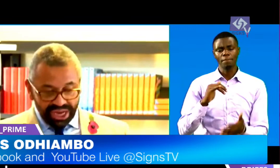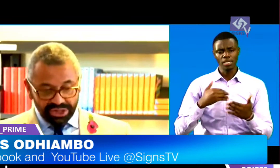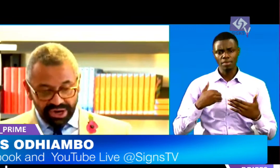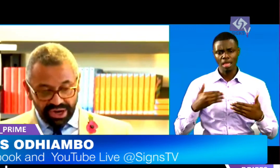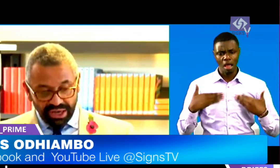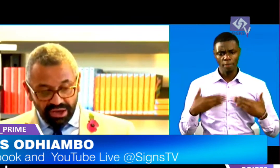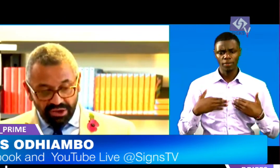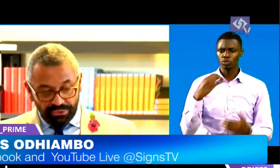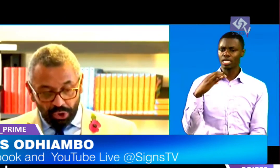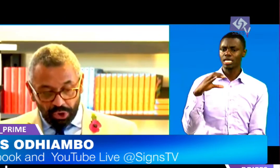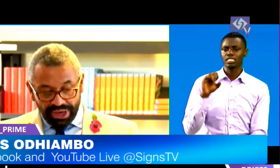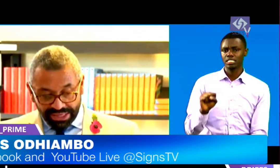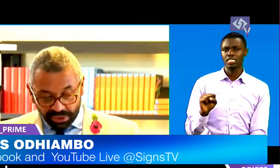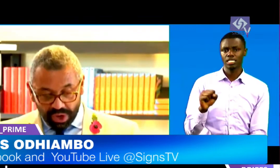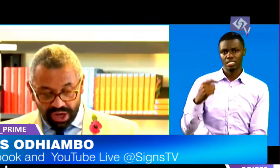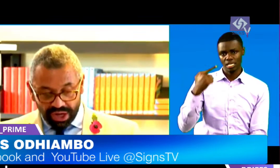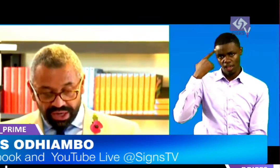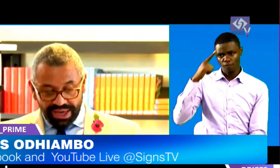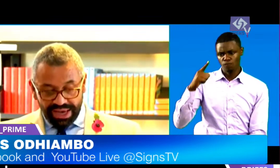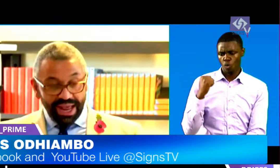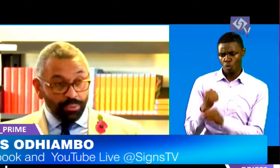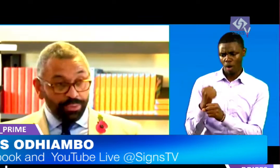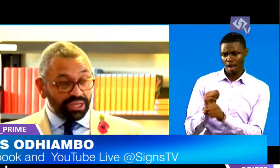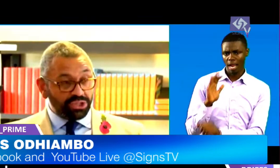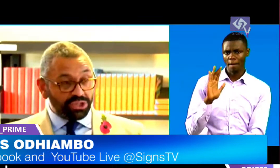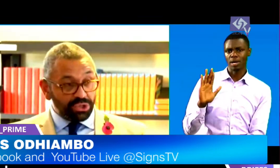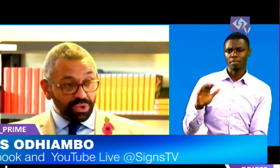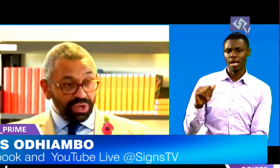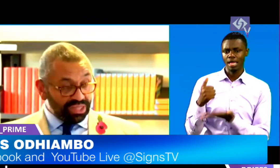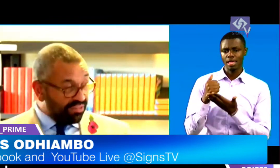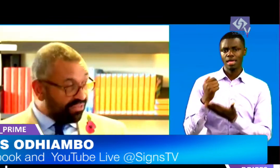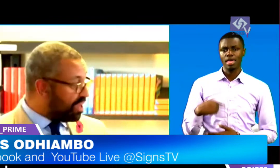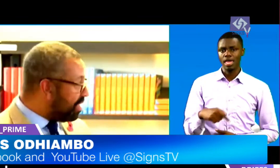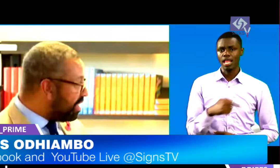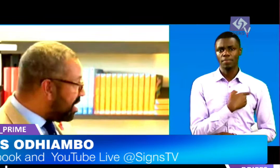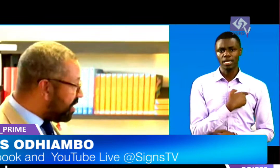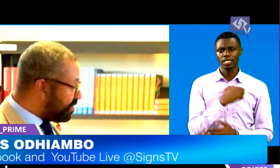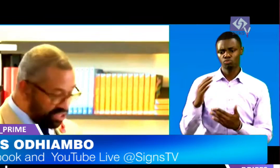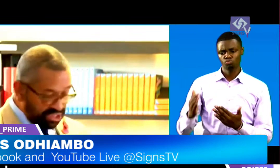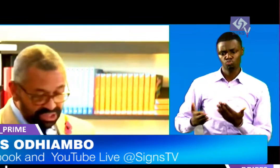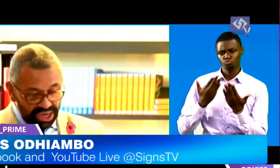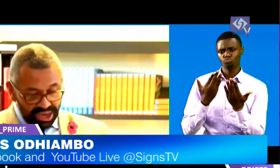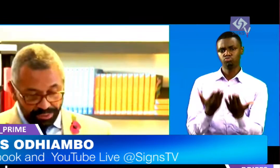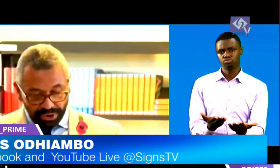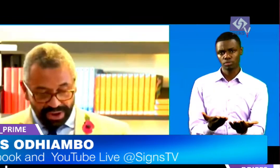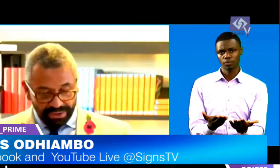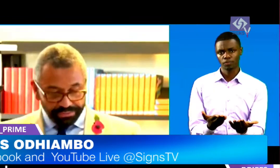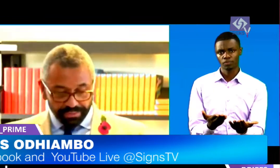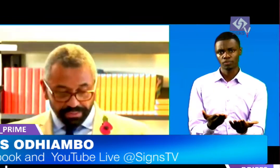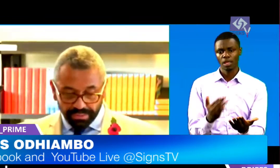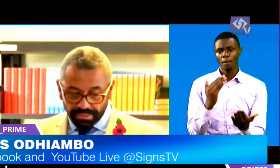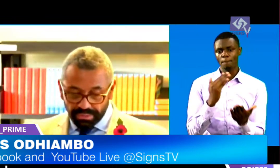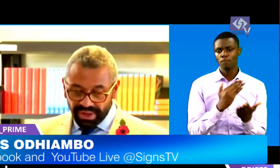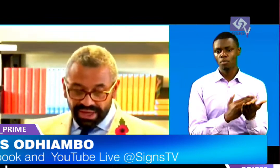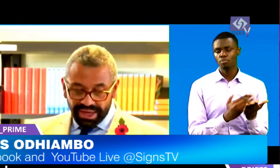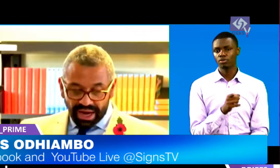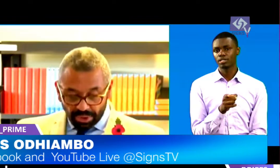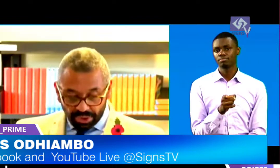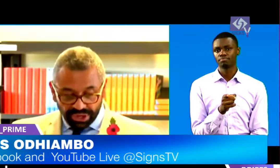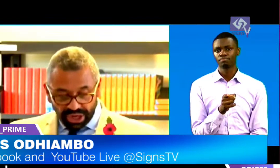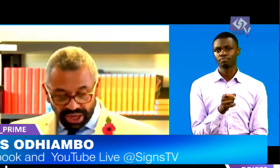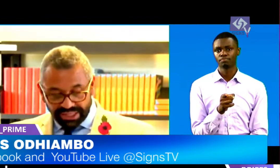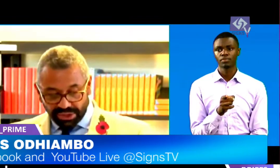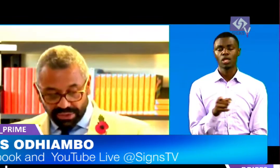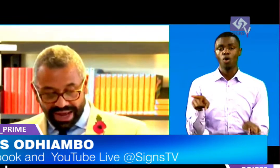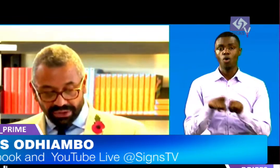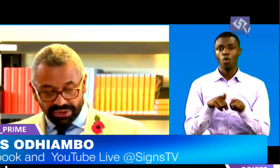Cabinet Secretary for his work in helping us to deliver this programme. And I'm